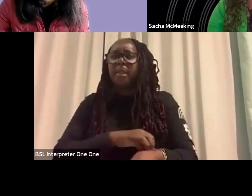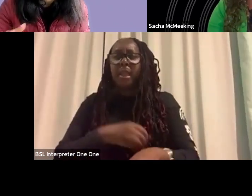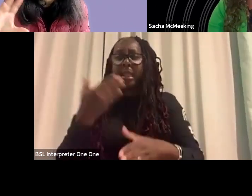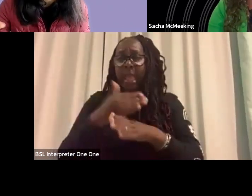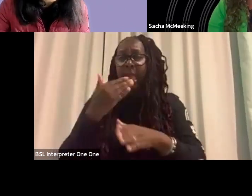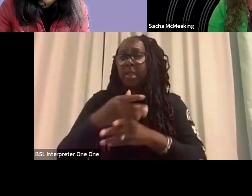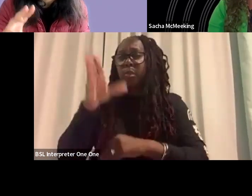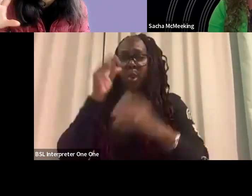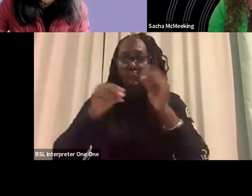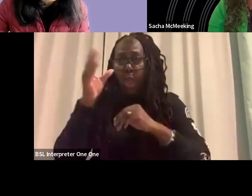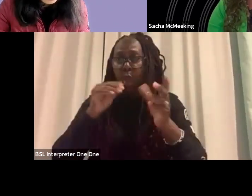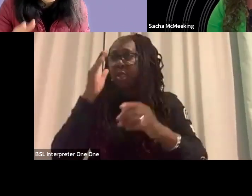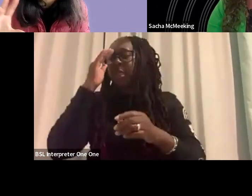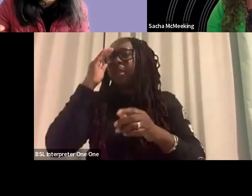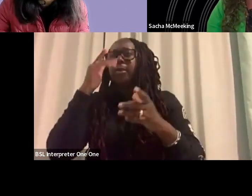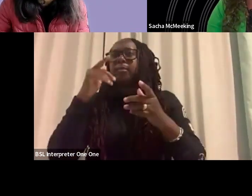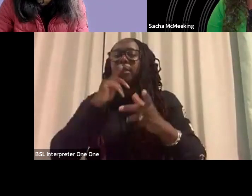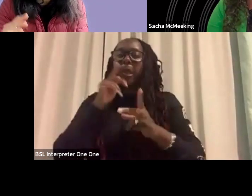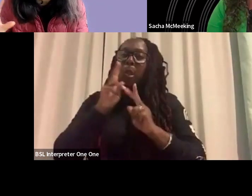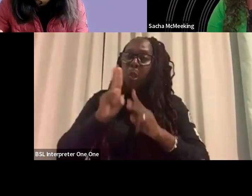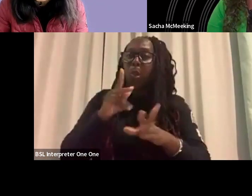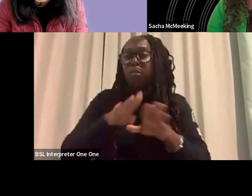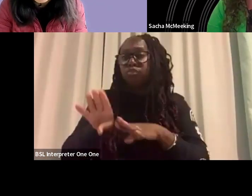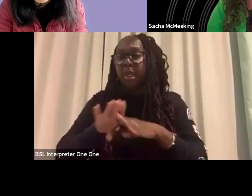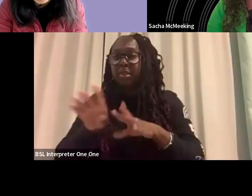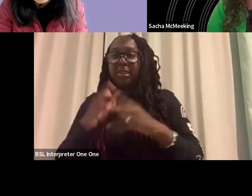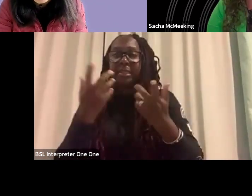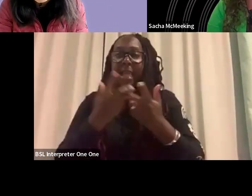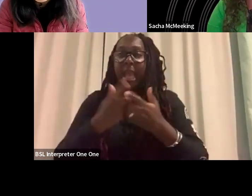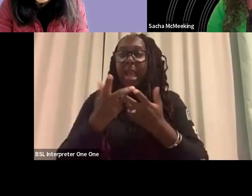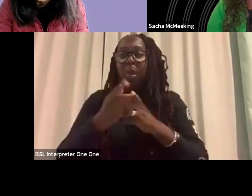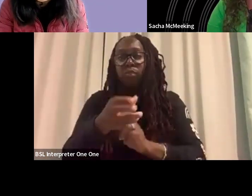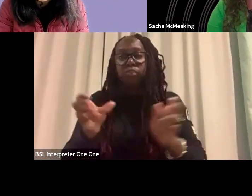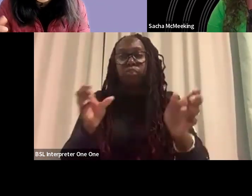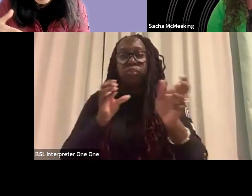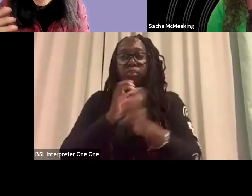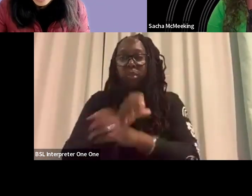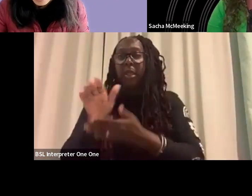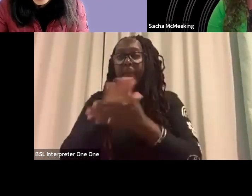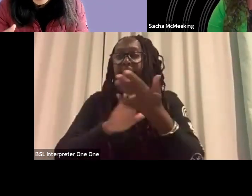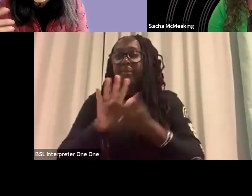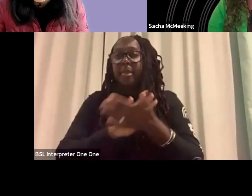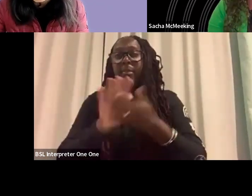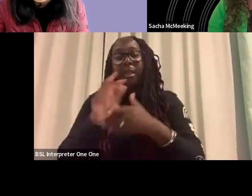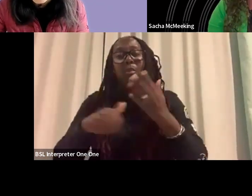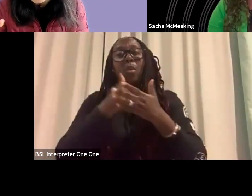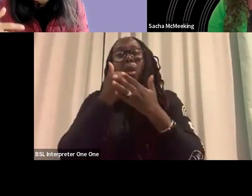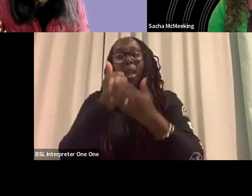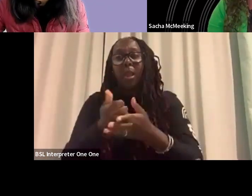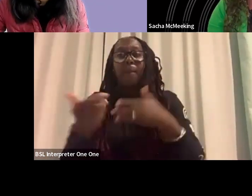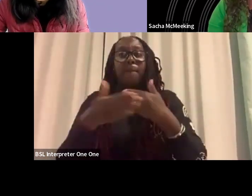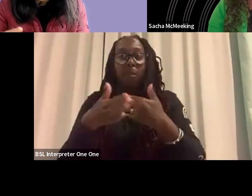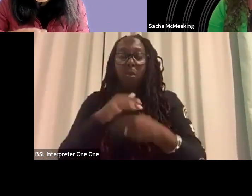learning, getting them to get together and look at practices and how they can exchange. And that may also promote more kind of civil